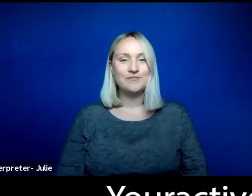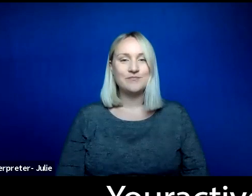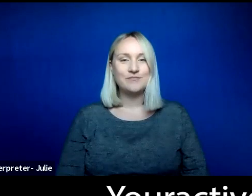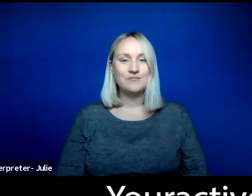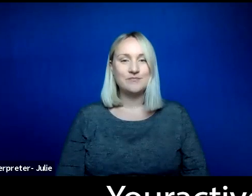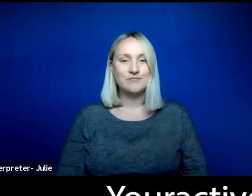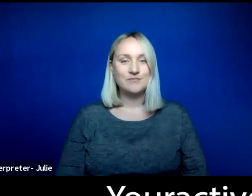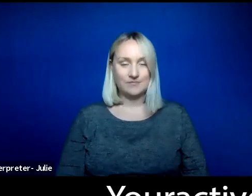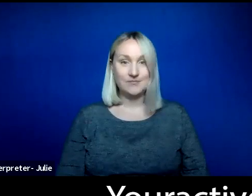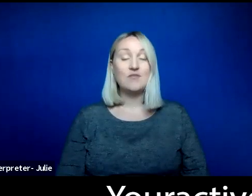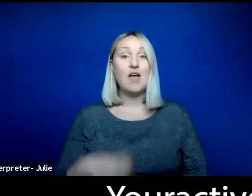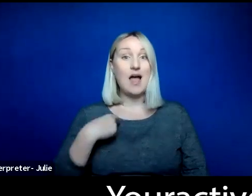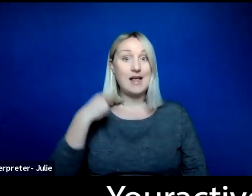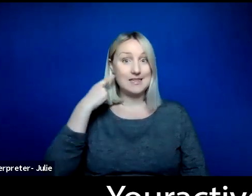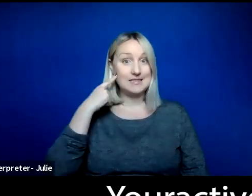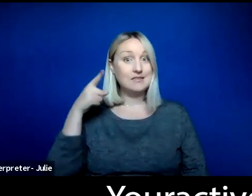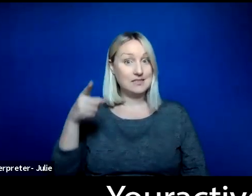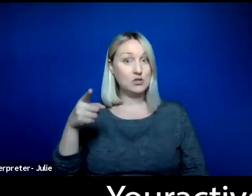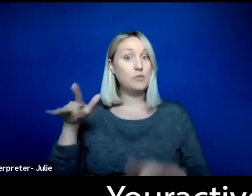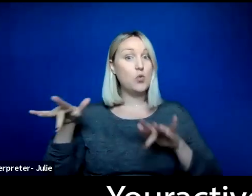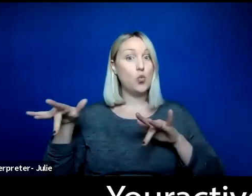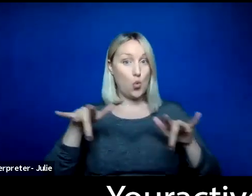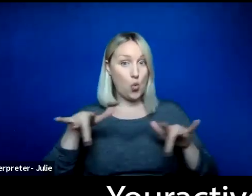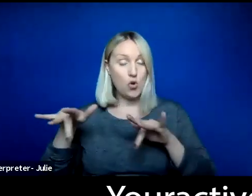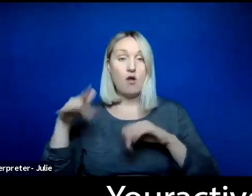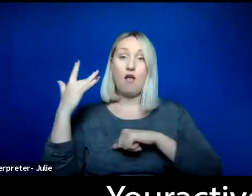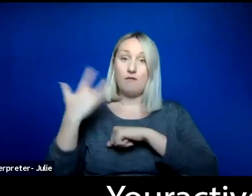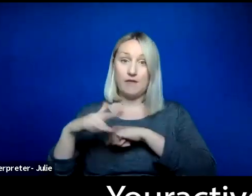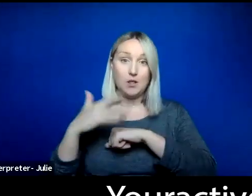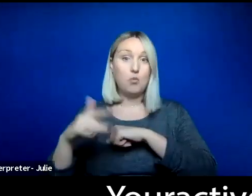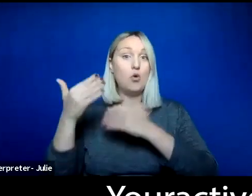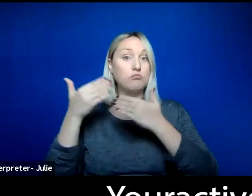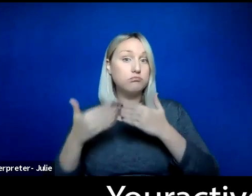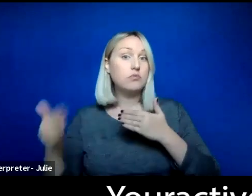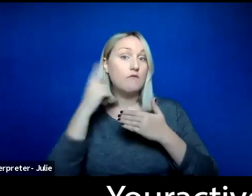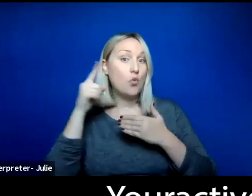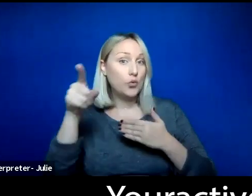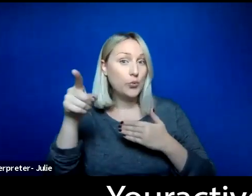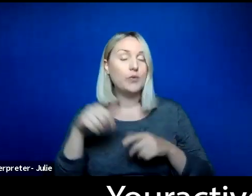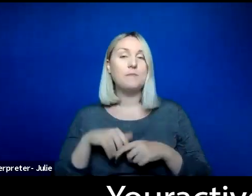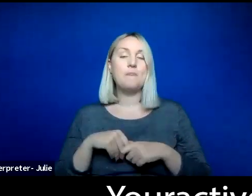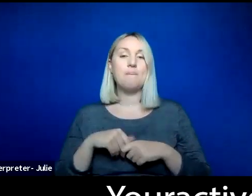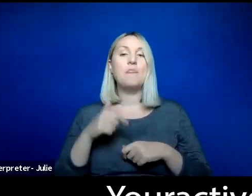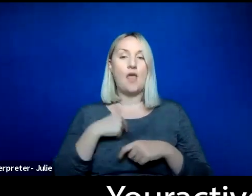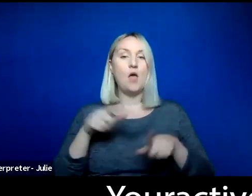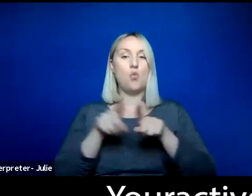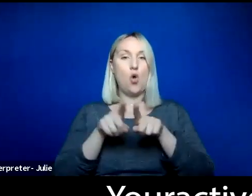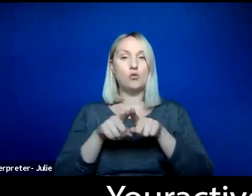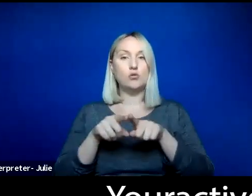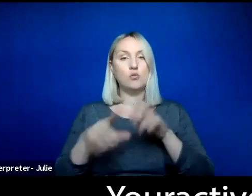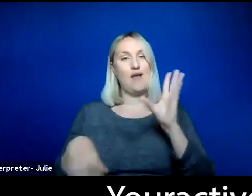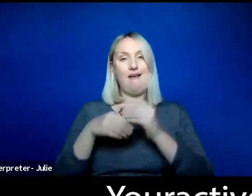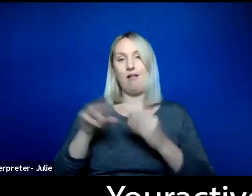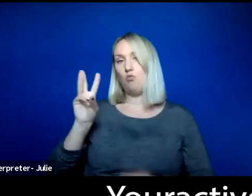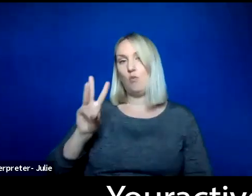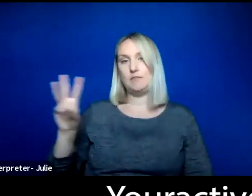I believe that this will be recorded and available for you I will also drop my